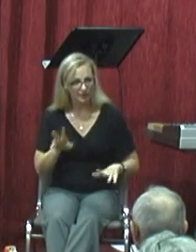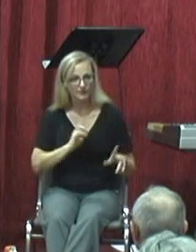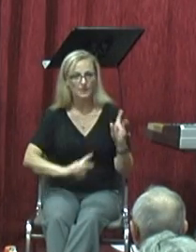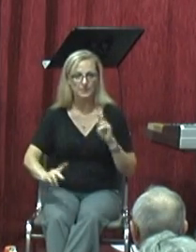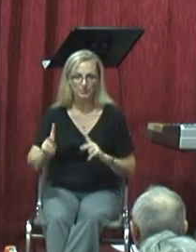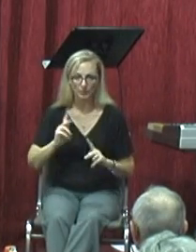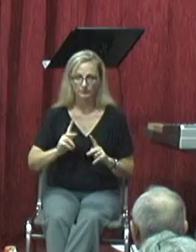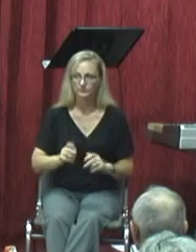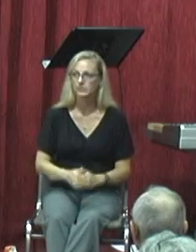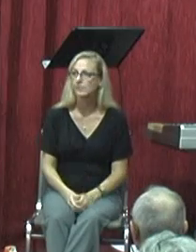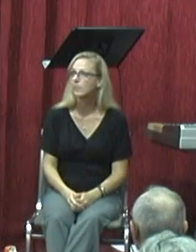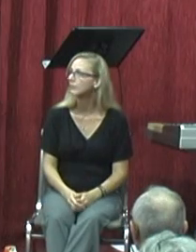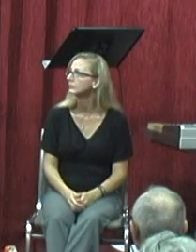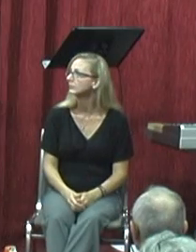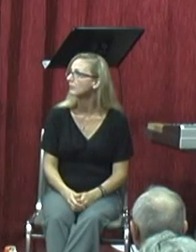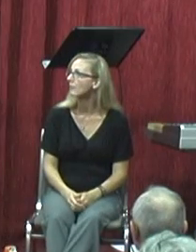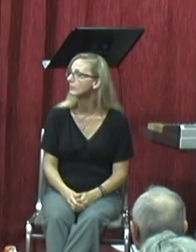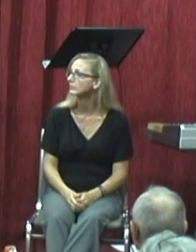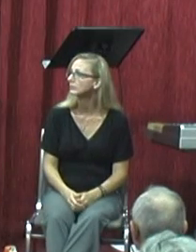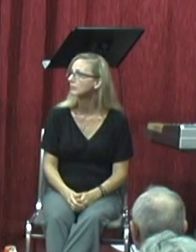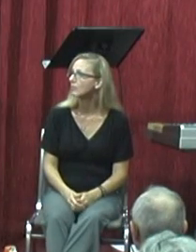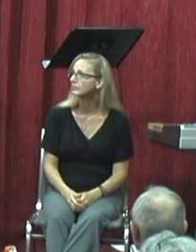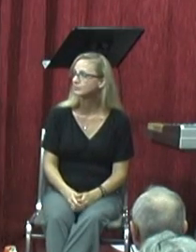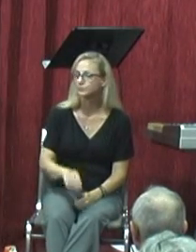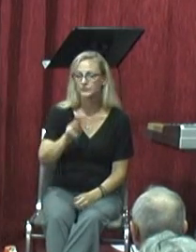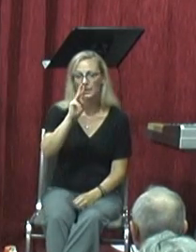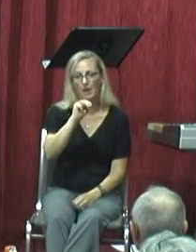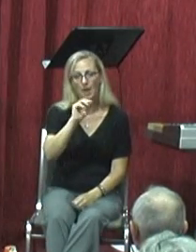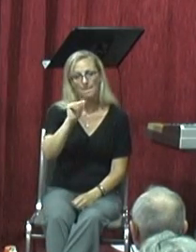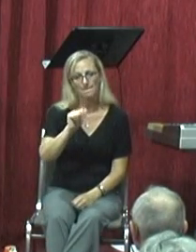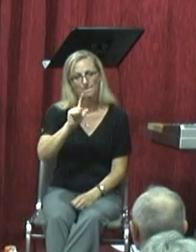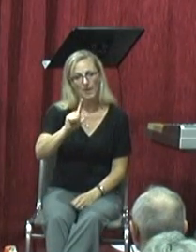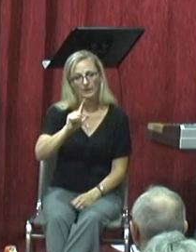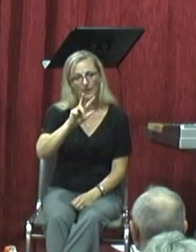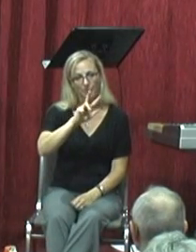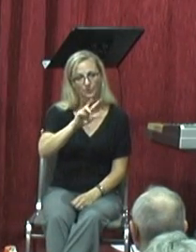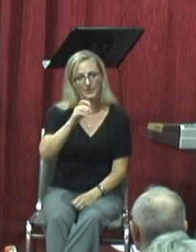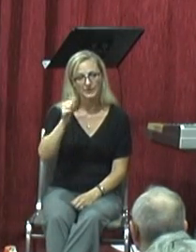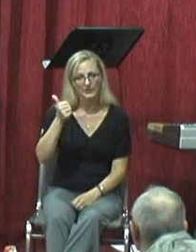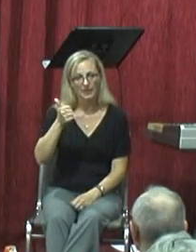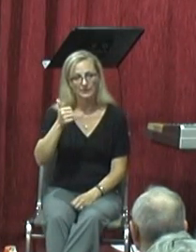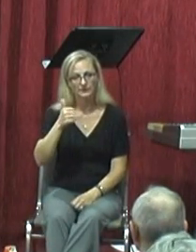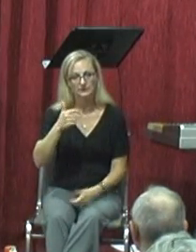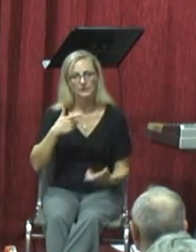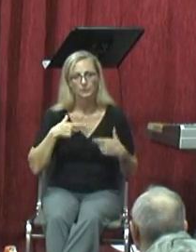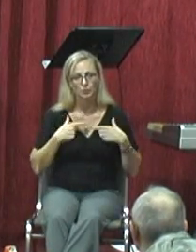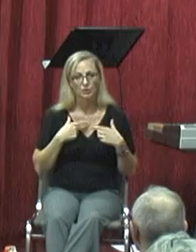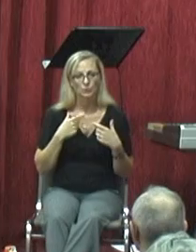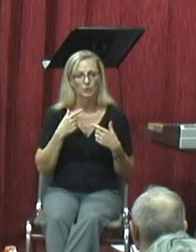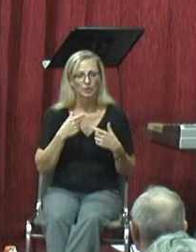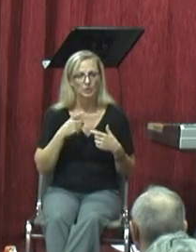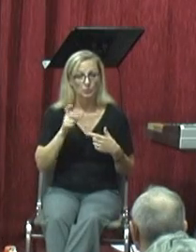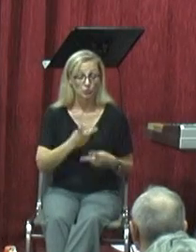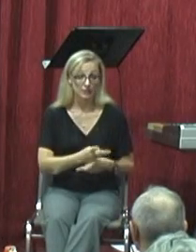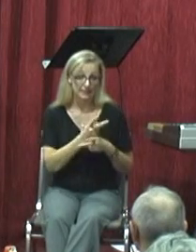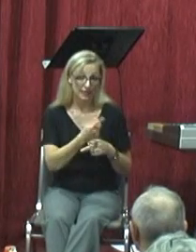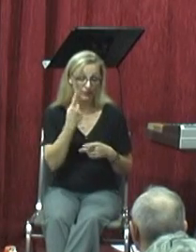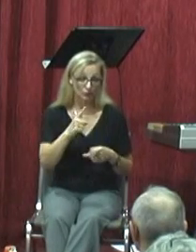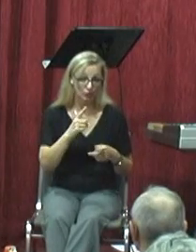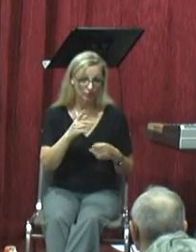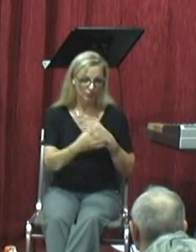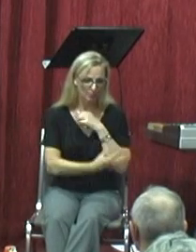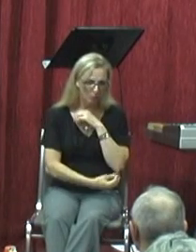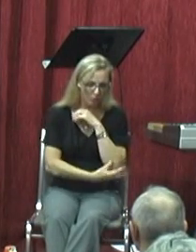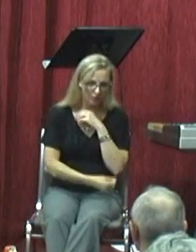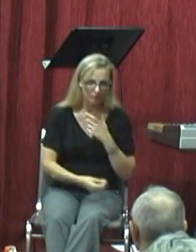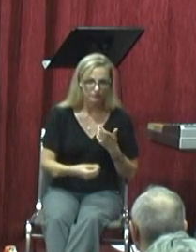other things that people may not be familiar with: in Malachi chapter 3 and verse 10, the Kohanim were in charge of caring for the poor. They stored